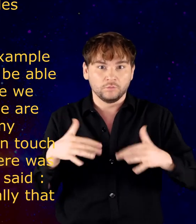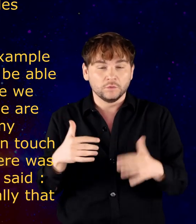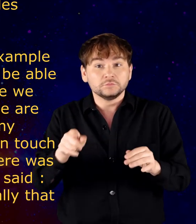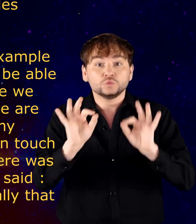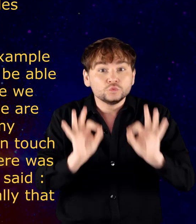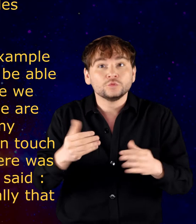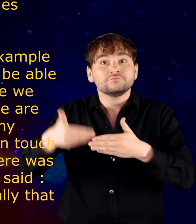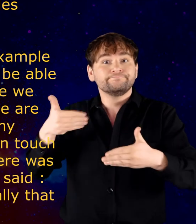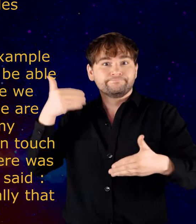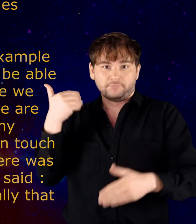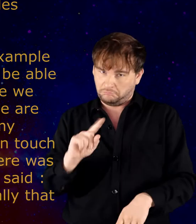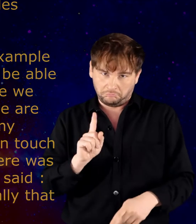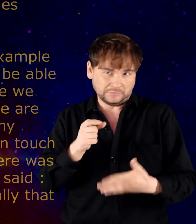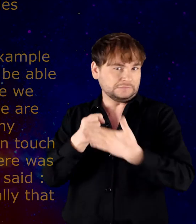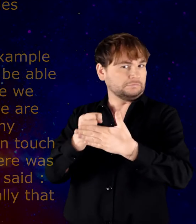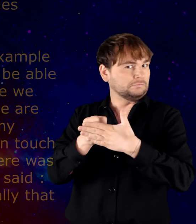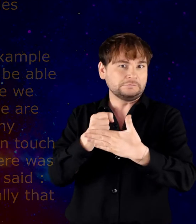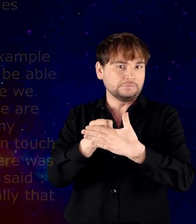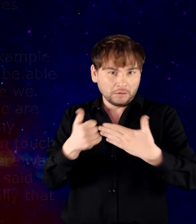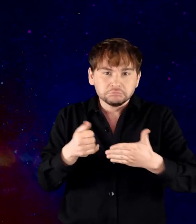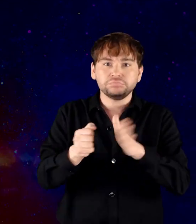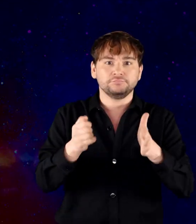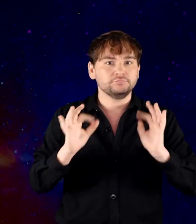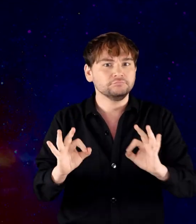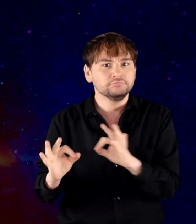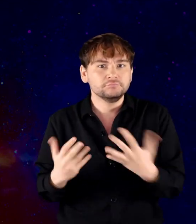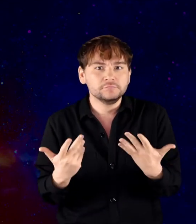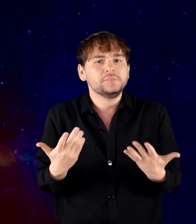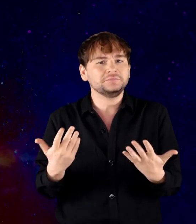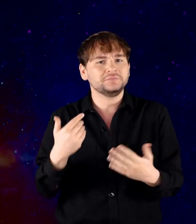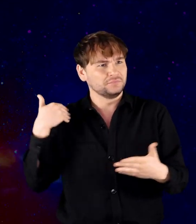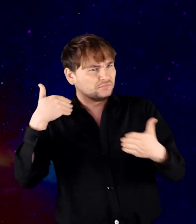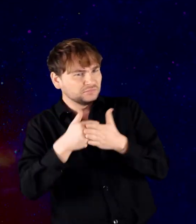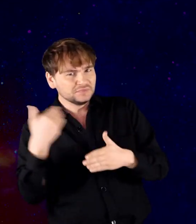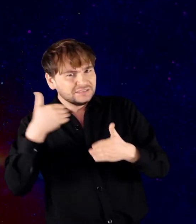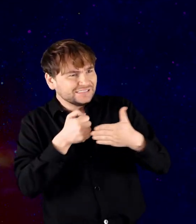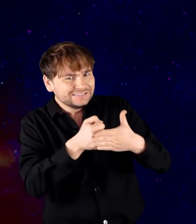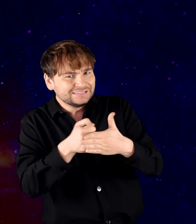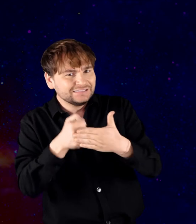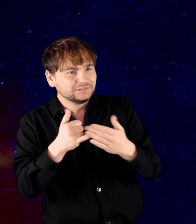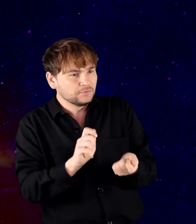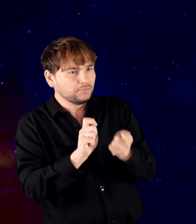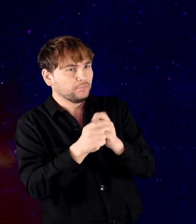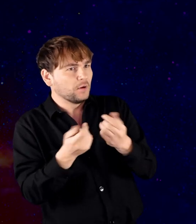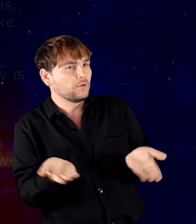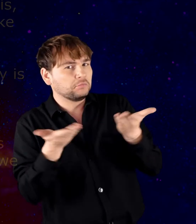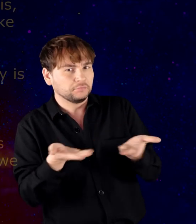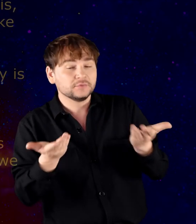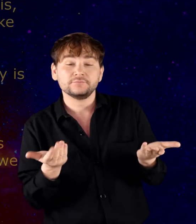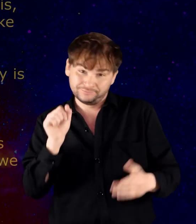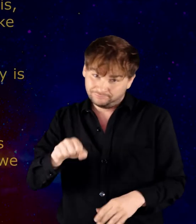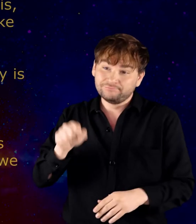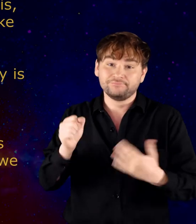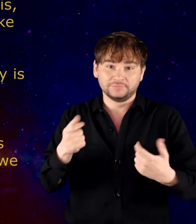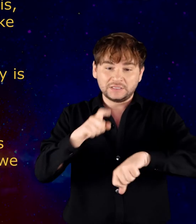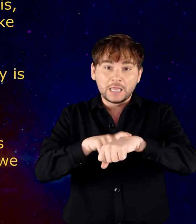So, normally, that, of course, would never happen. So it is very difficult for everybody at the moment. Oh, yes, it